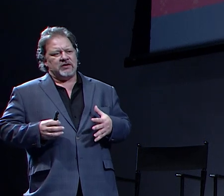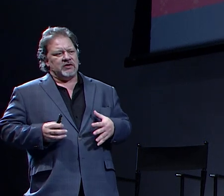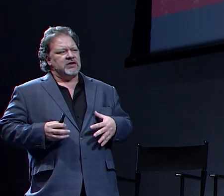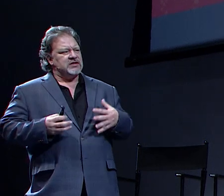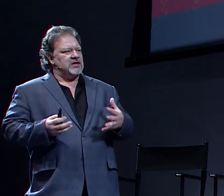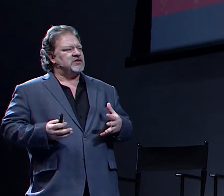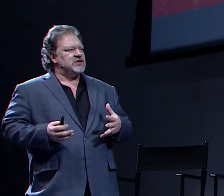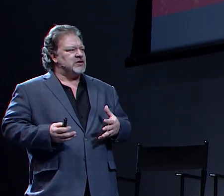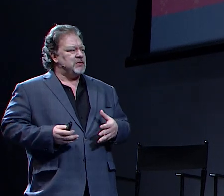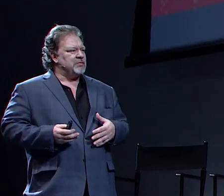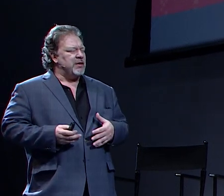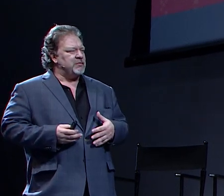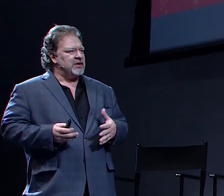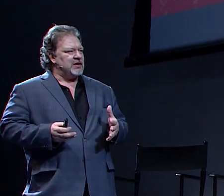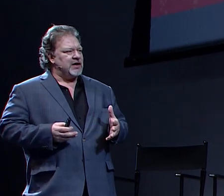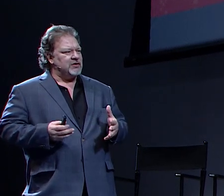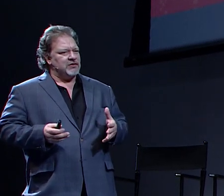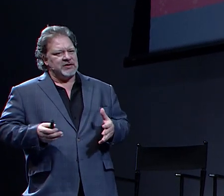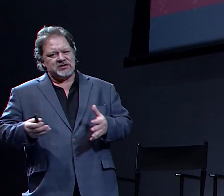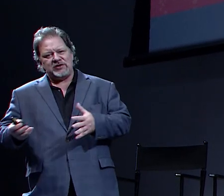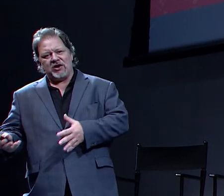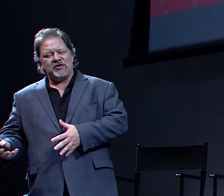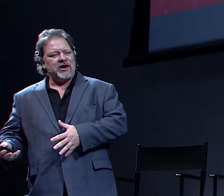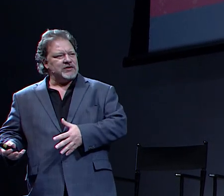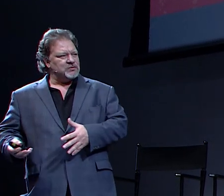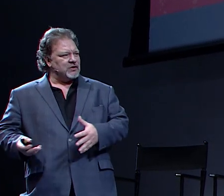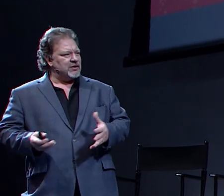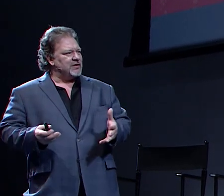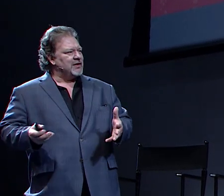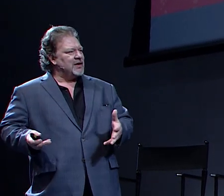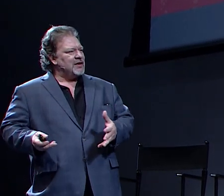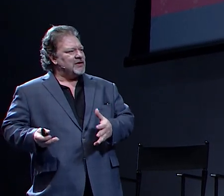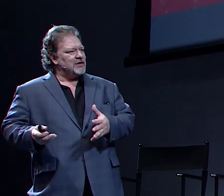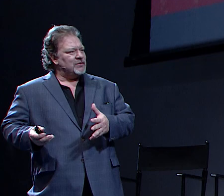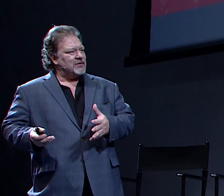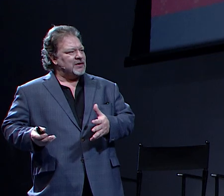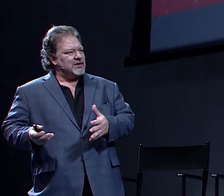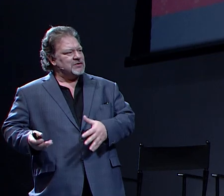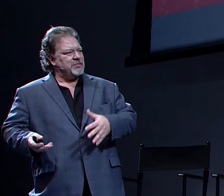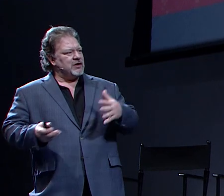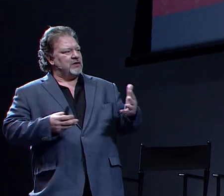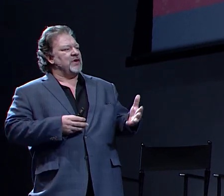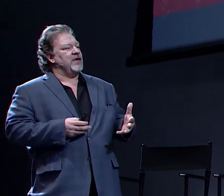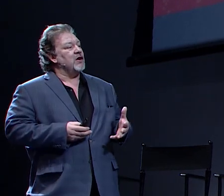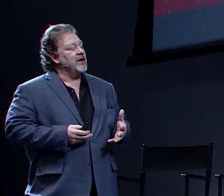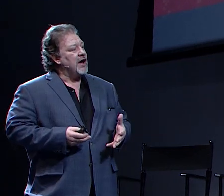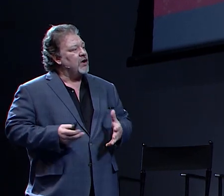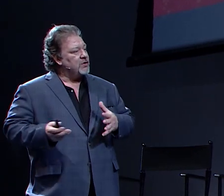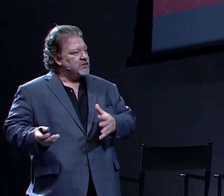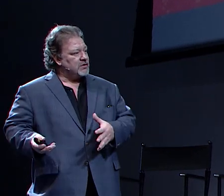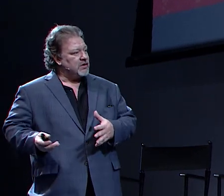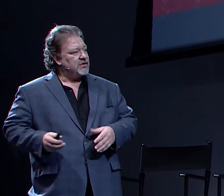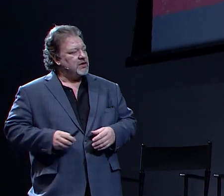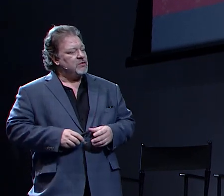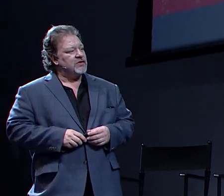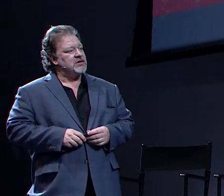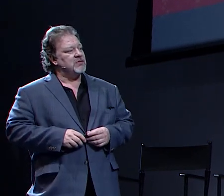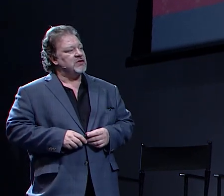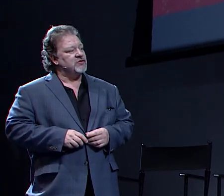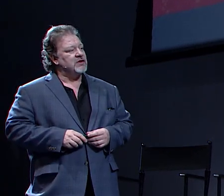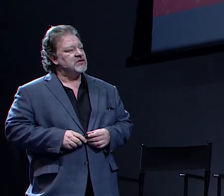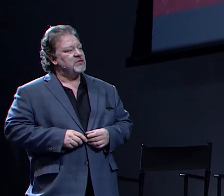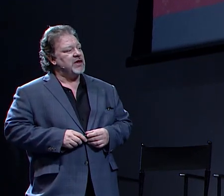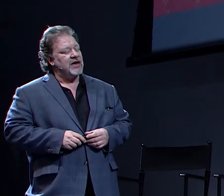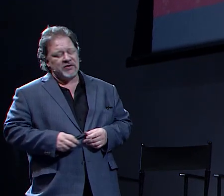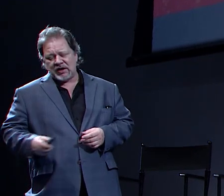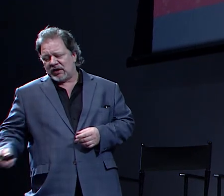was kind of the early stages. I mean, probably like your Disney dark rides were, and, you know, as compared to the way they are now. You know, I think with some